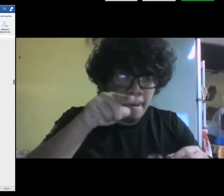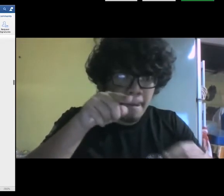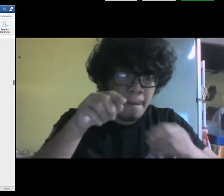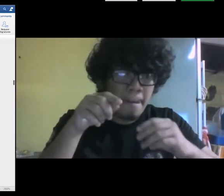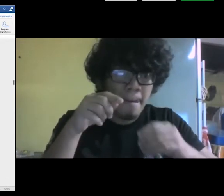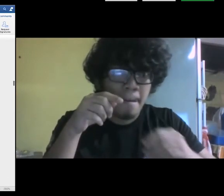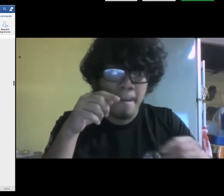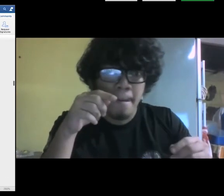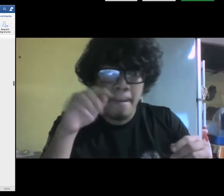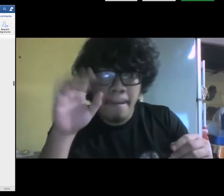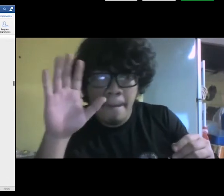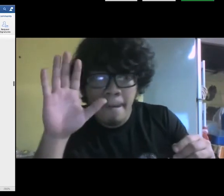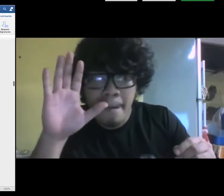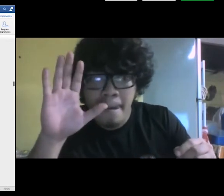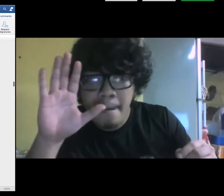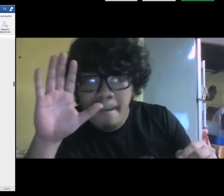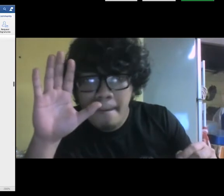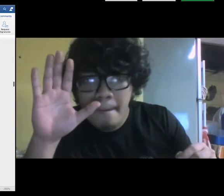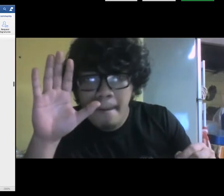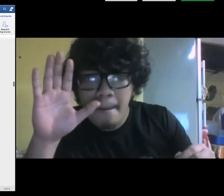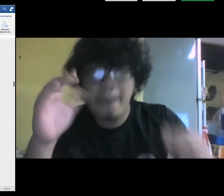subject, predicate.